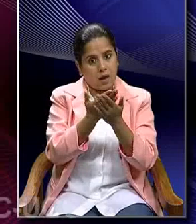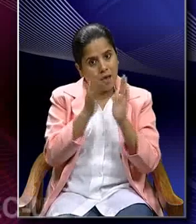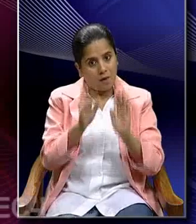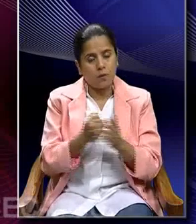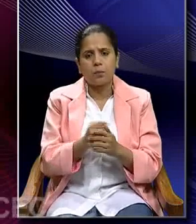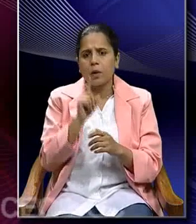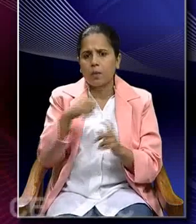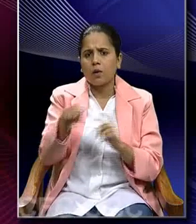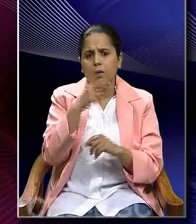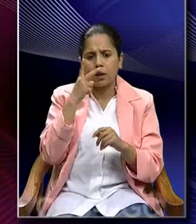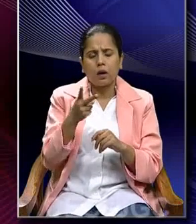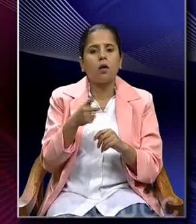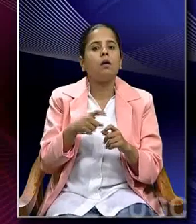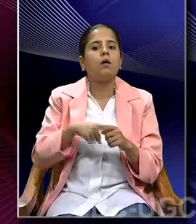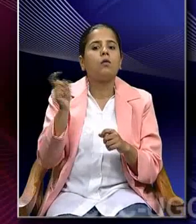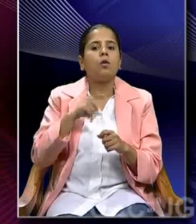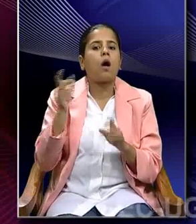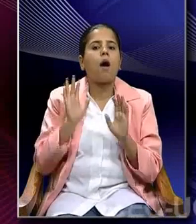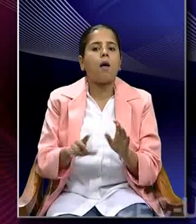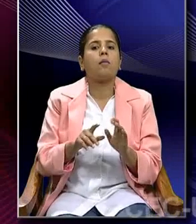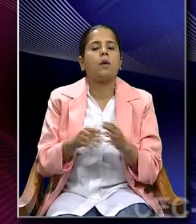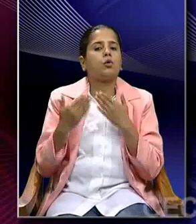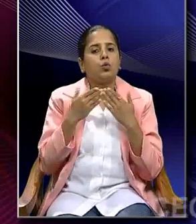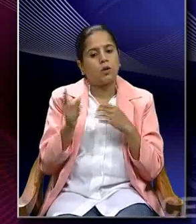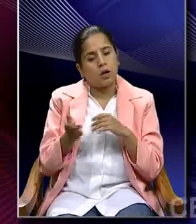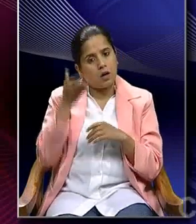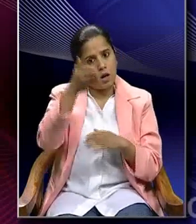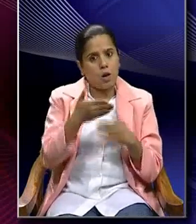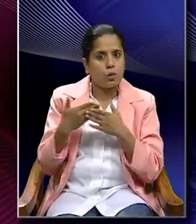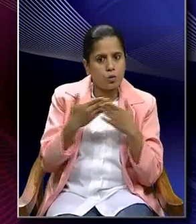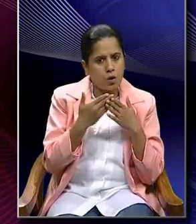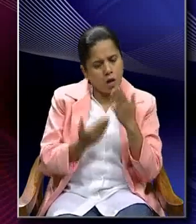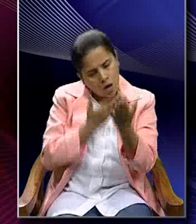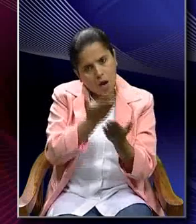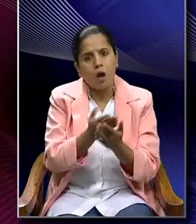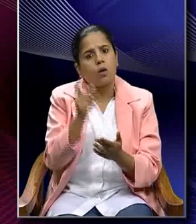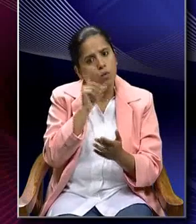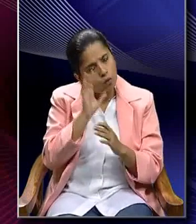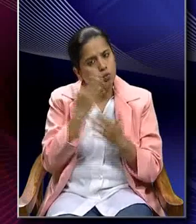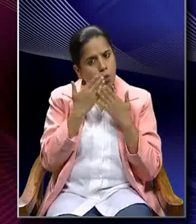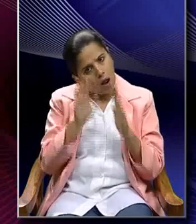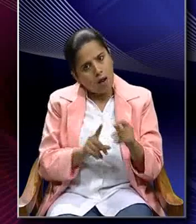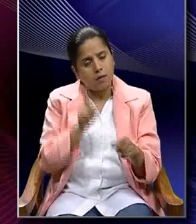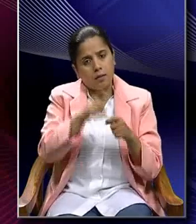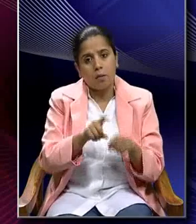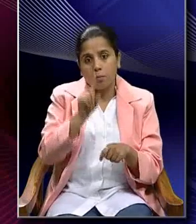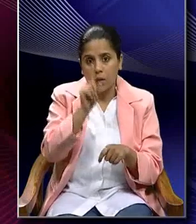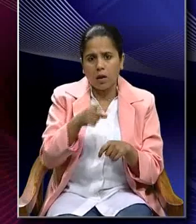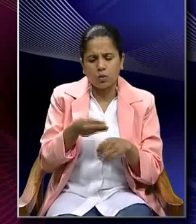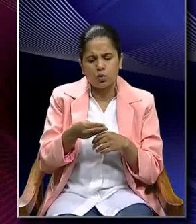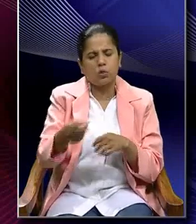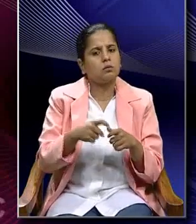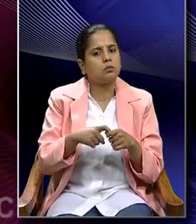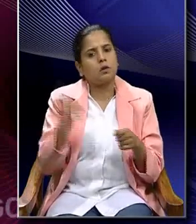we have a dropout rate, that they go to school, they enroll in school, but very often they drop